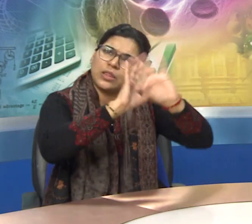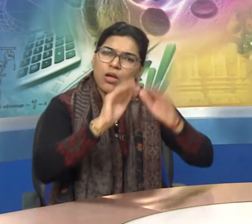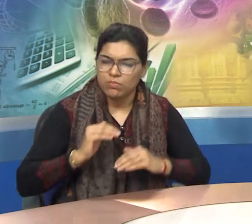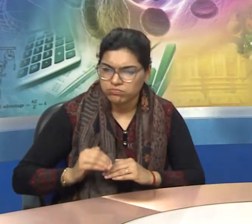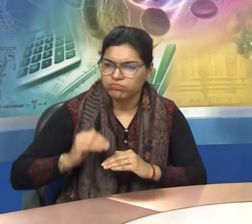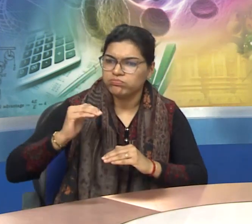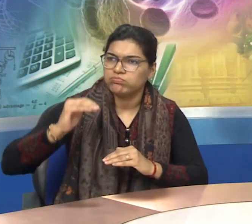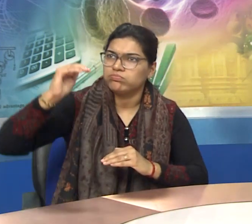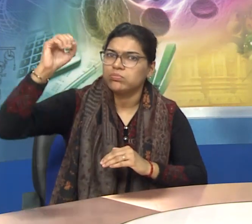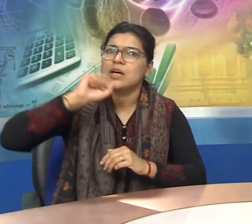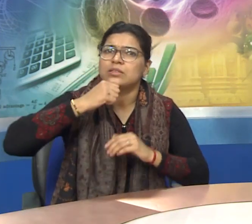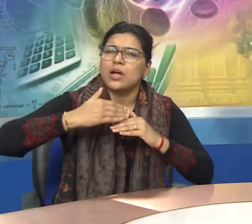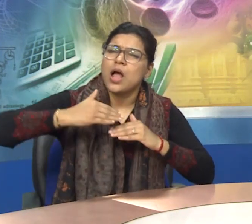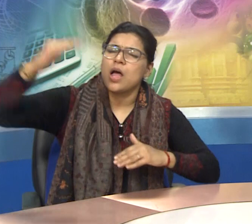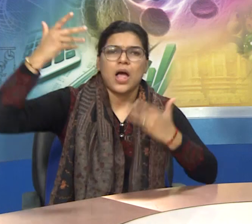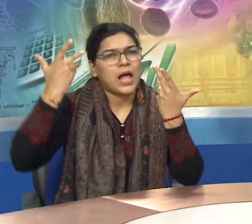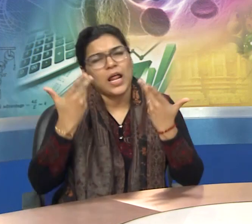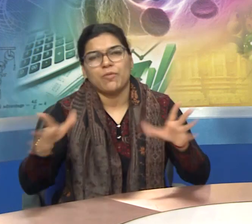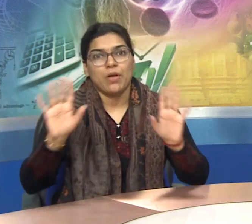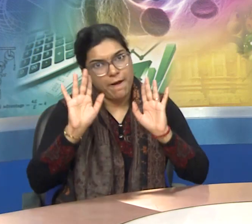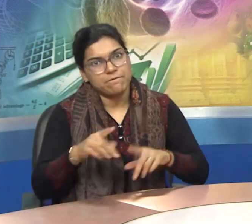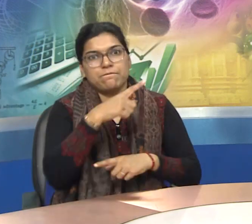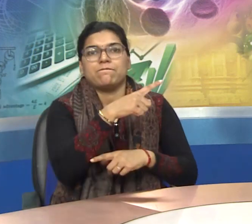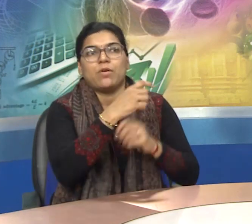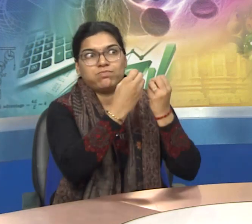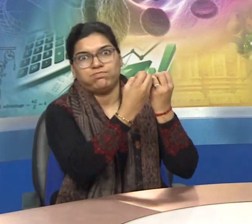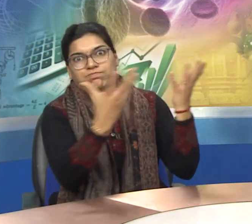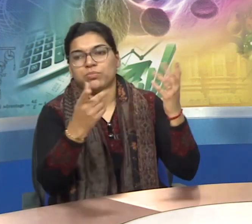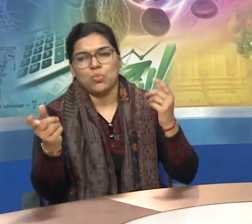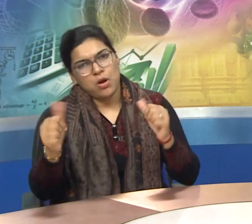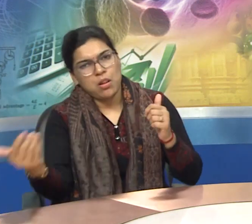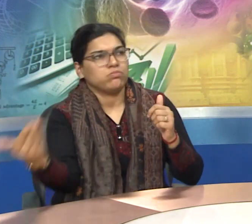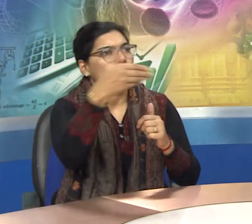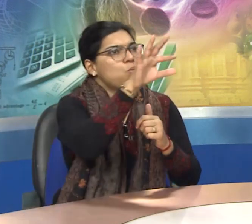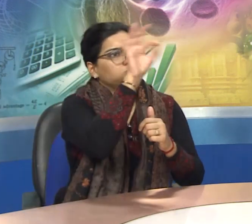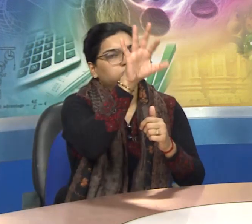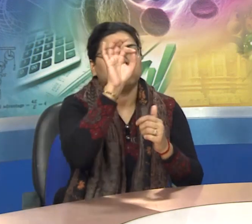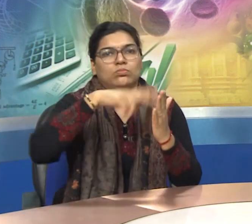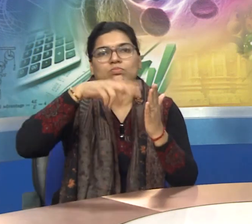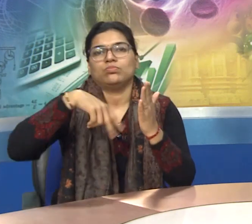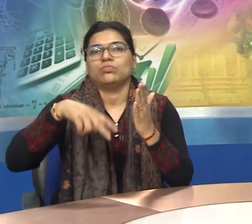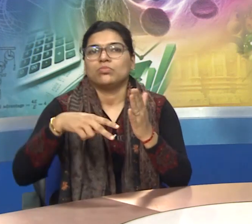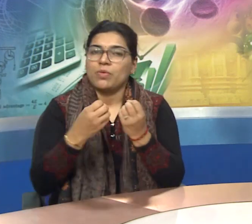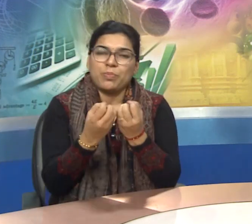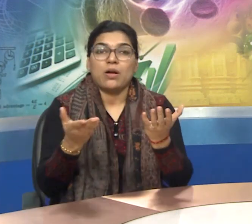So accordingly, we categorize the disciplines so that we can keep